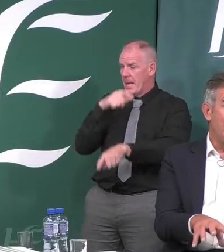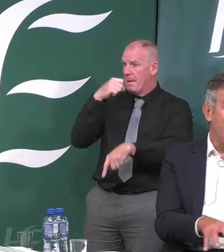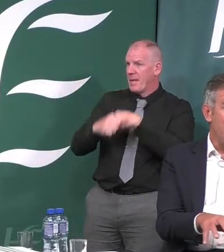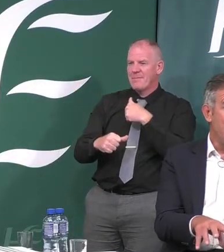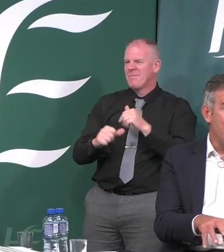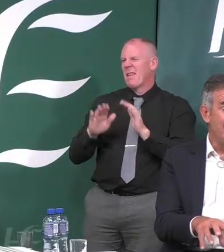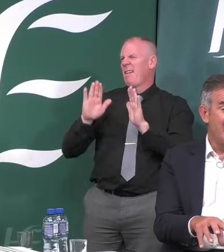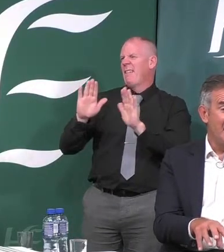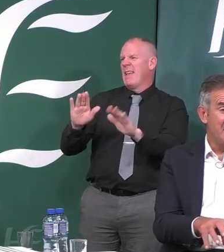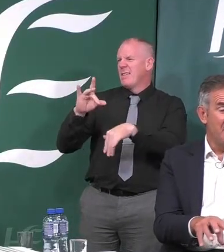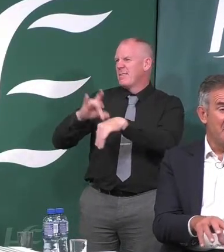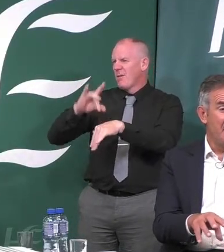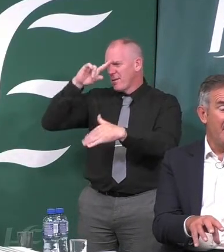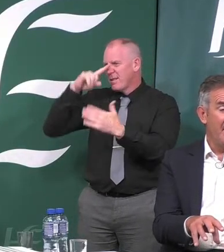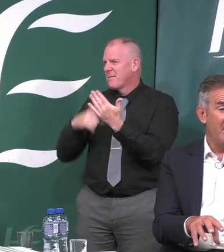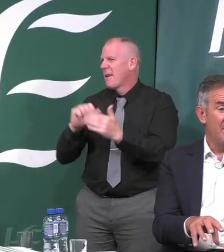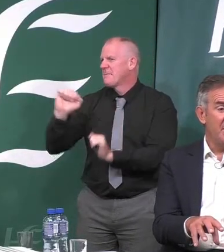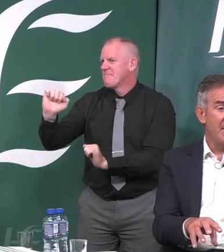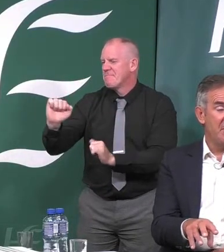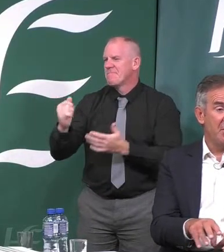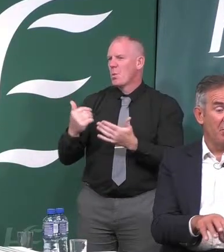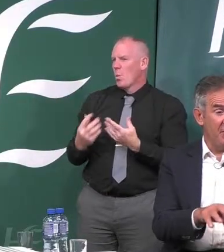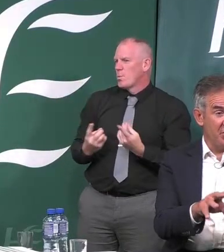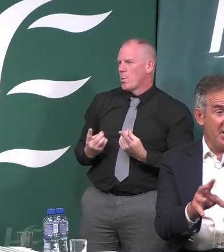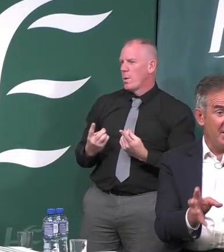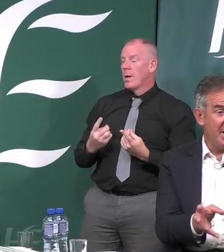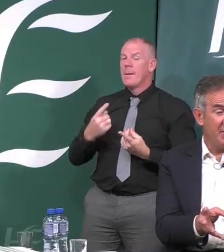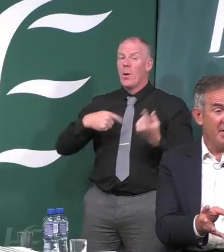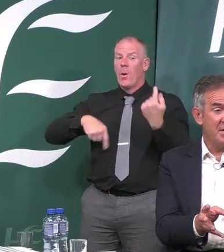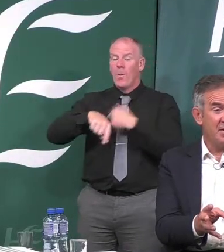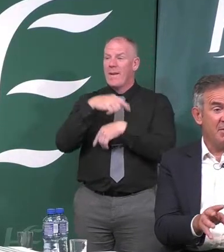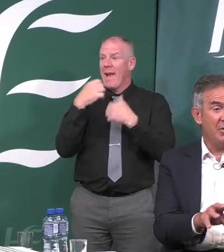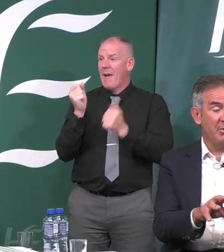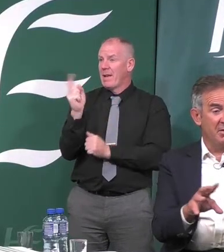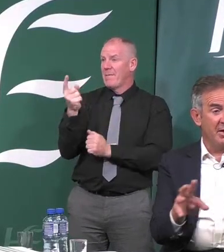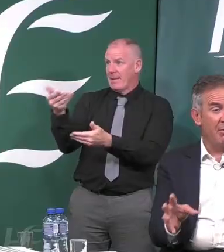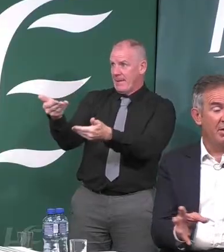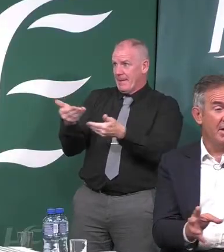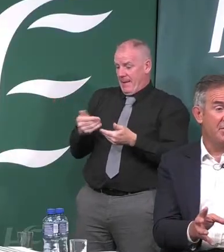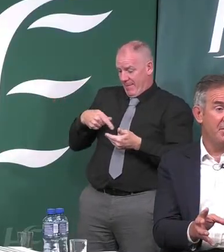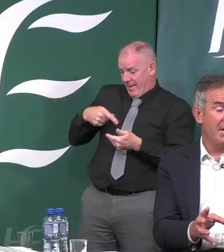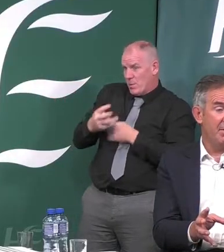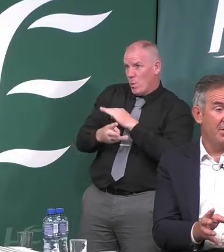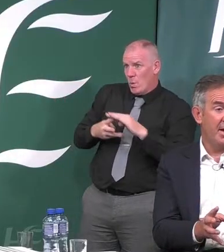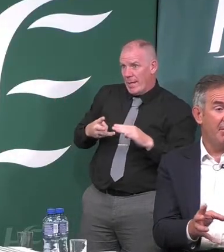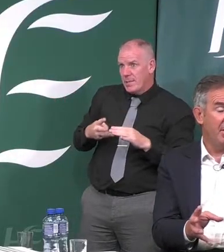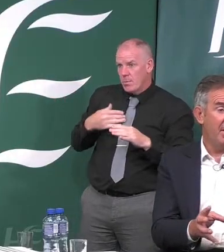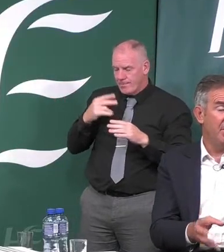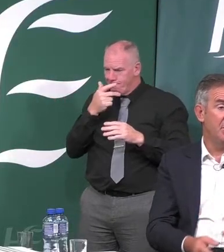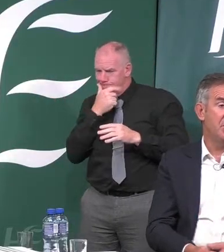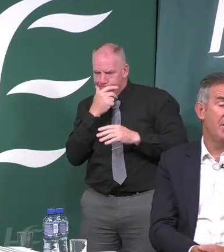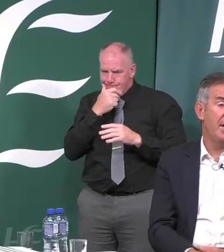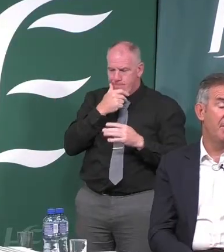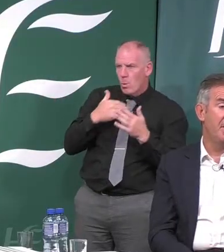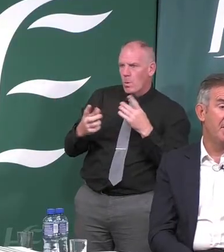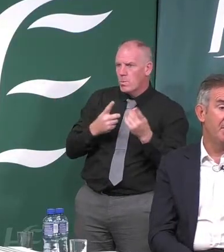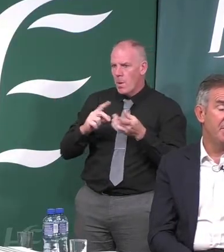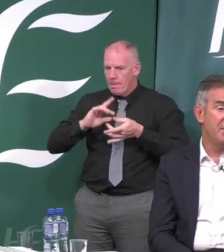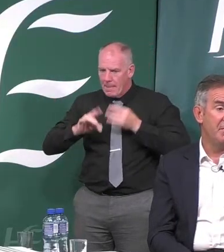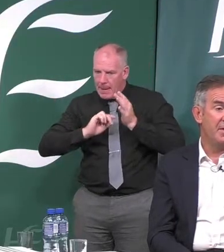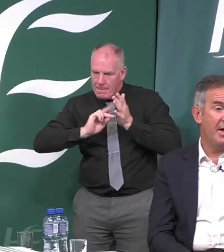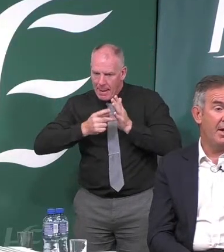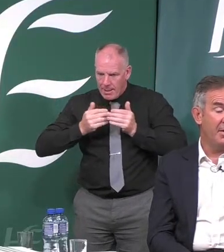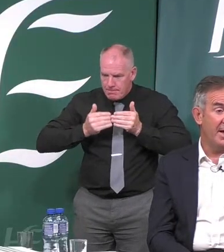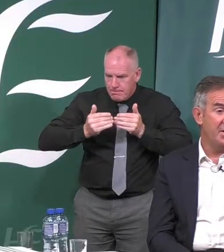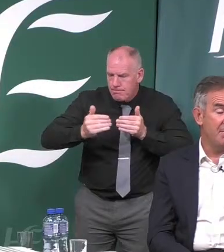to the clinicians to decide, I suppose, about how that will be dispatched. But look, we've just got that advice this week, so we're trying to work that through now and look at how we would join that up in